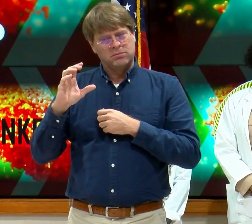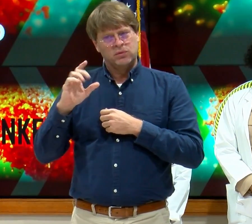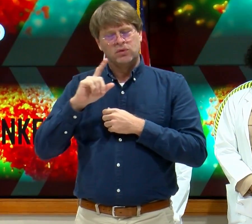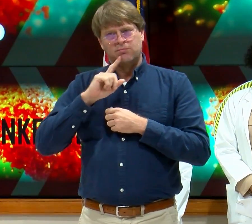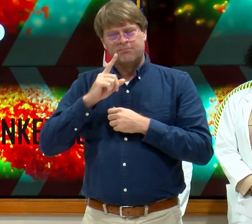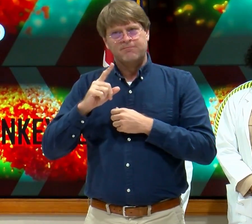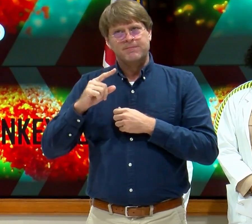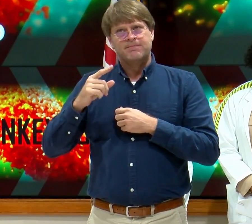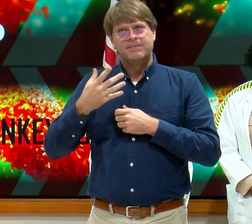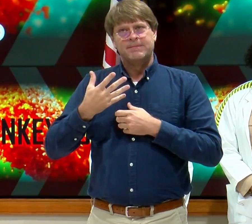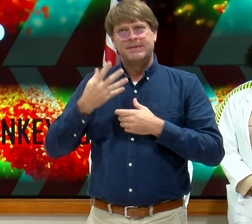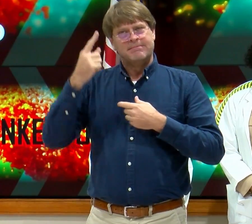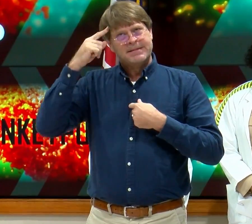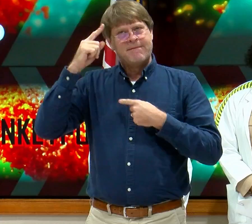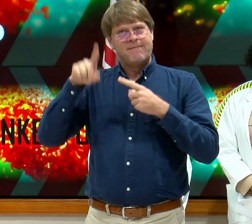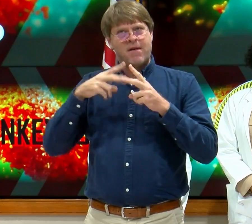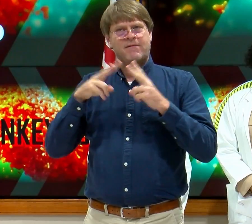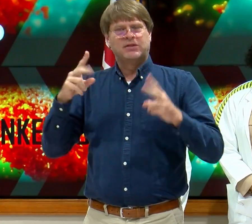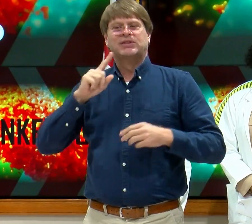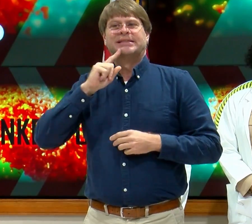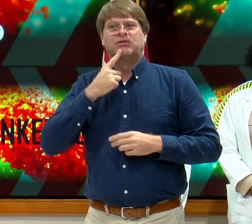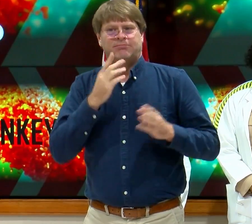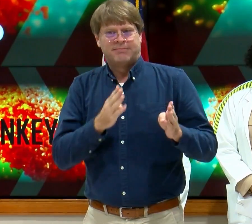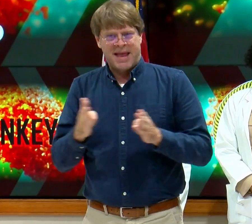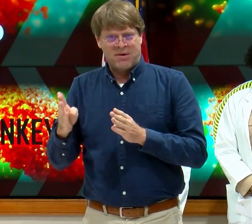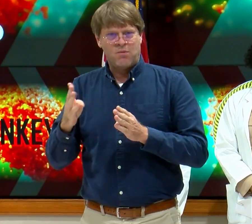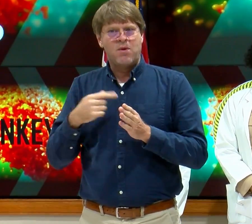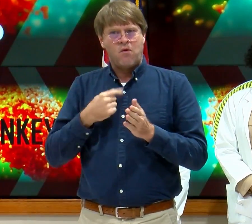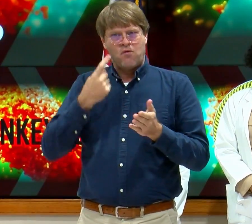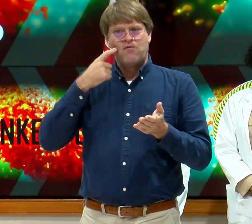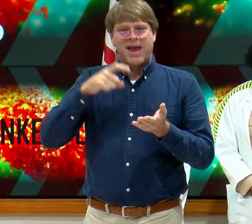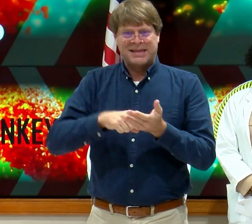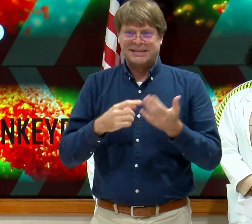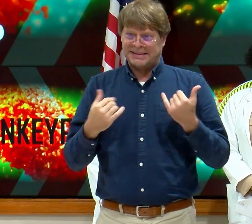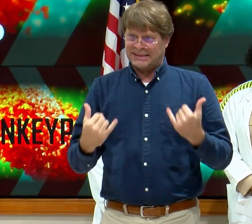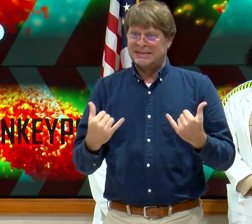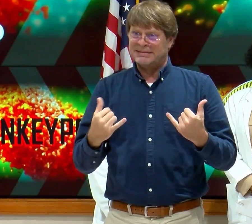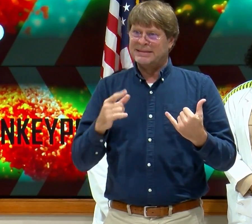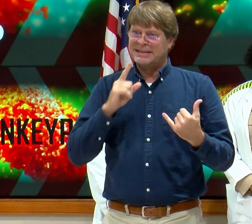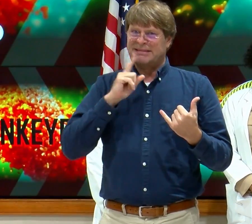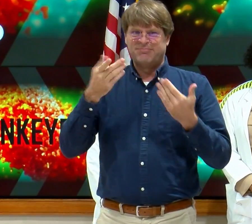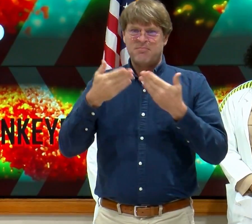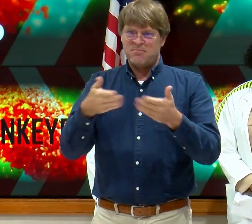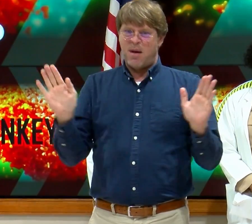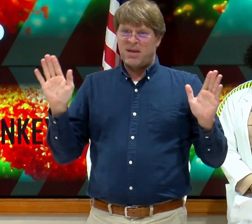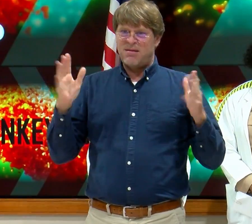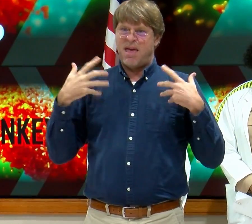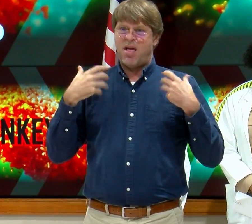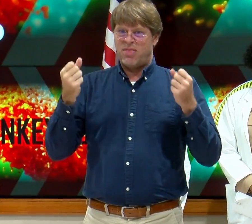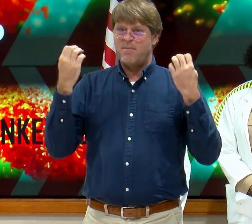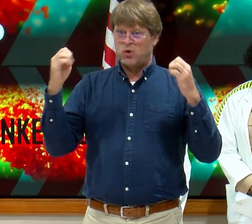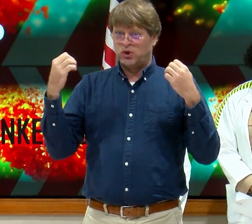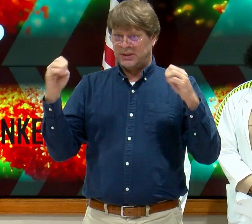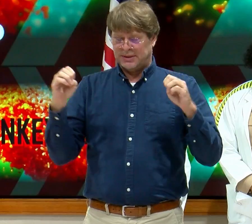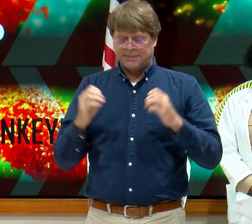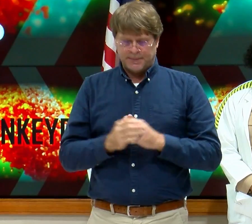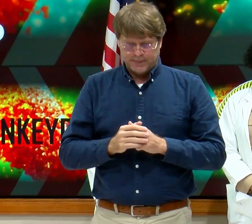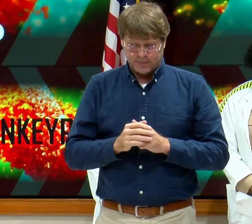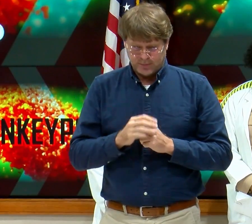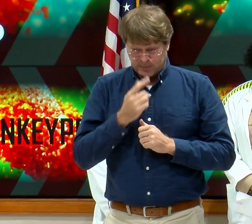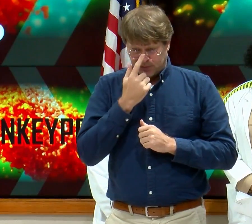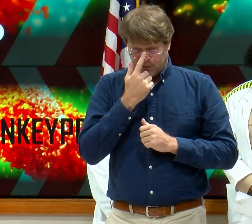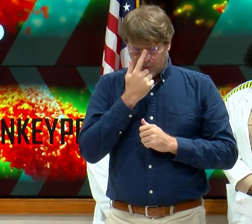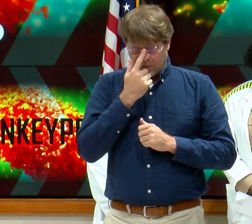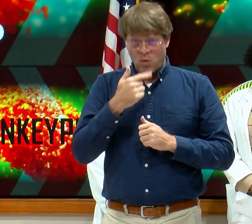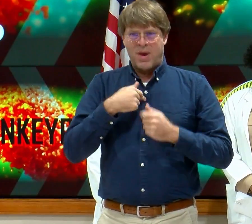matter extremely seriously, recognizing that this is a public health emergency.